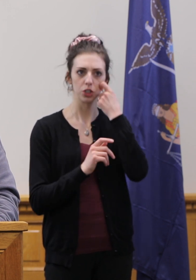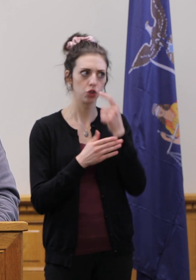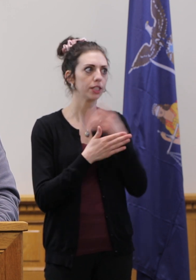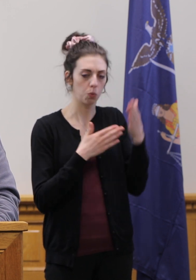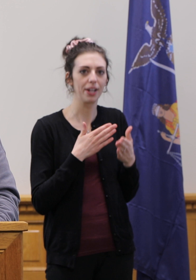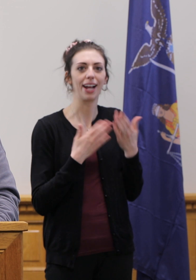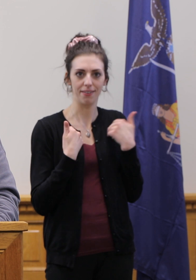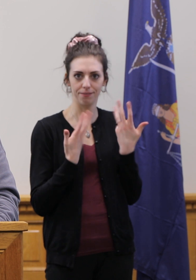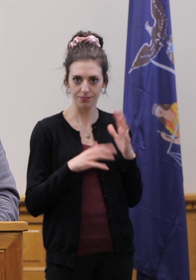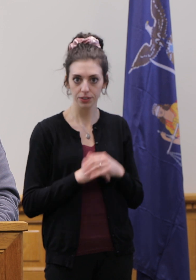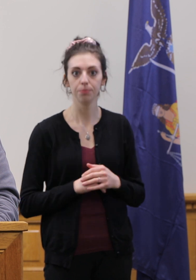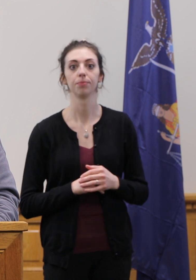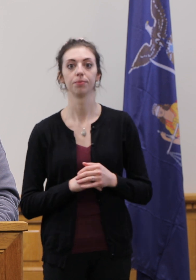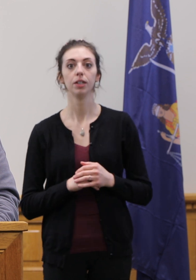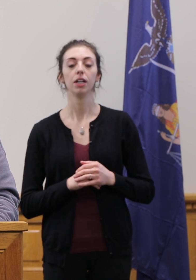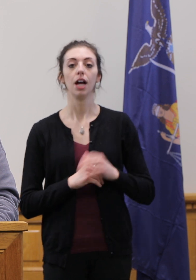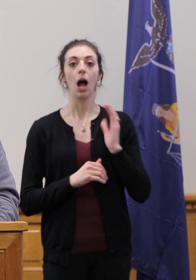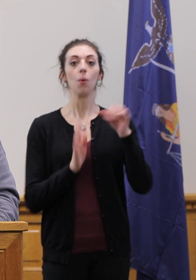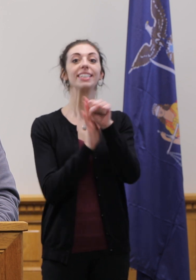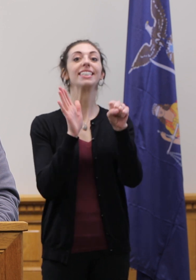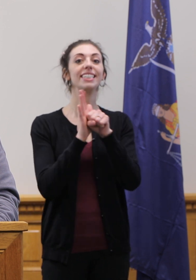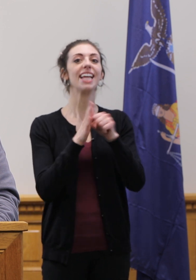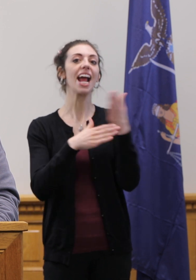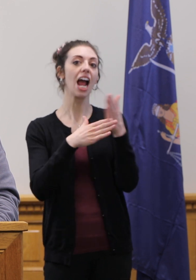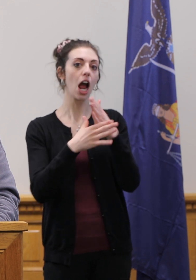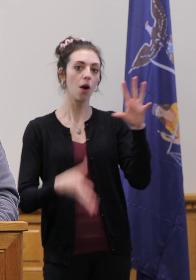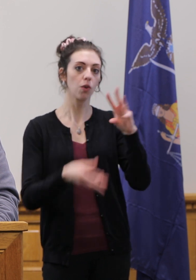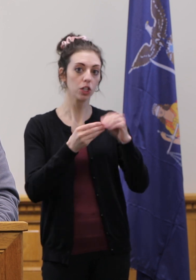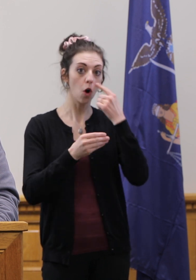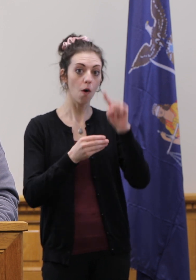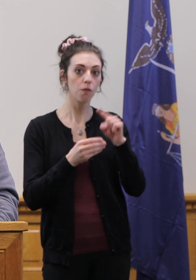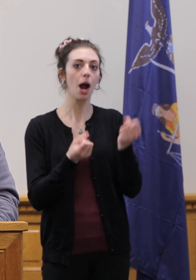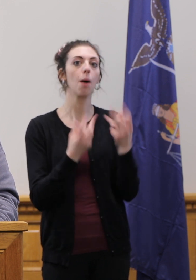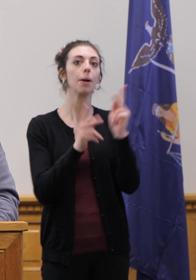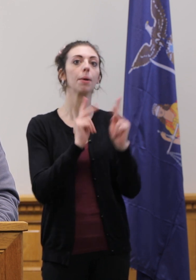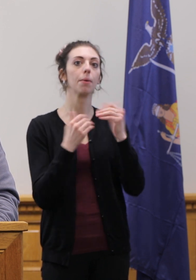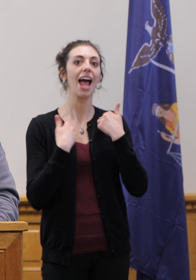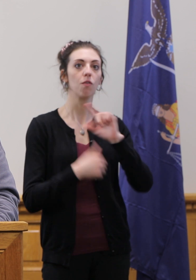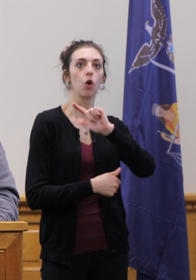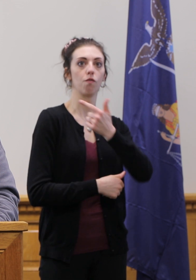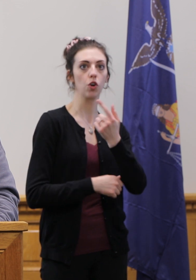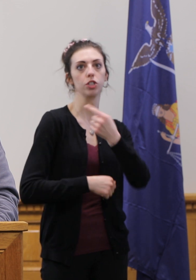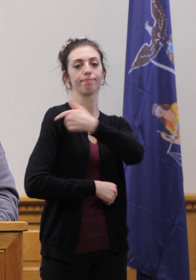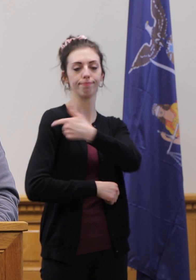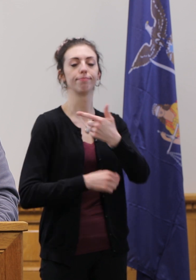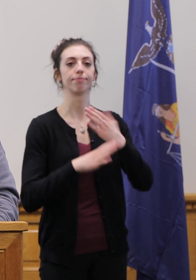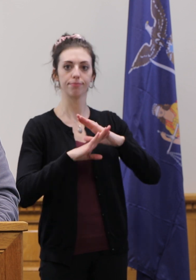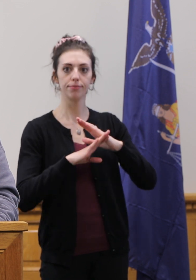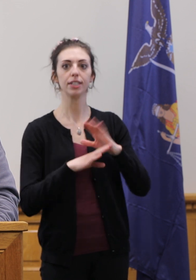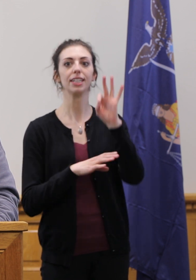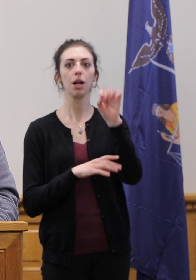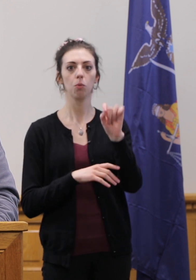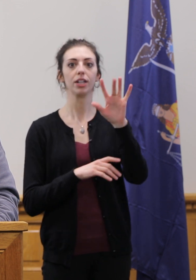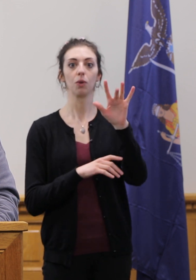current statewide average of residents who have received their first dose of the vaccine is 9.25%. Here in Oswego